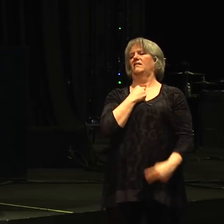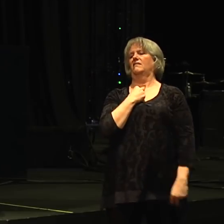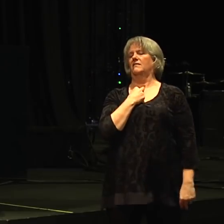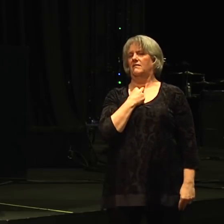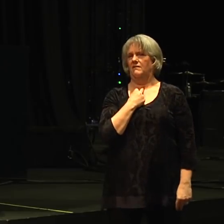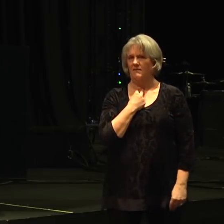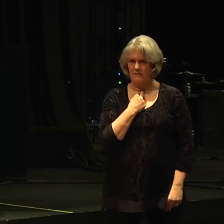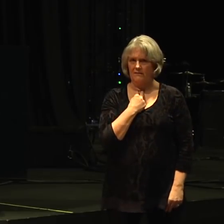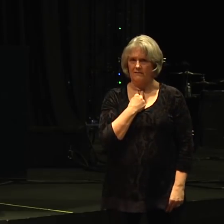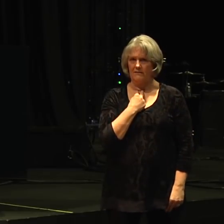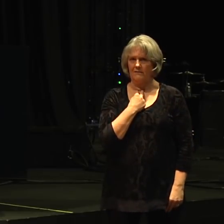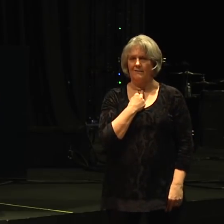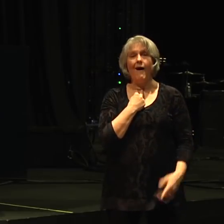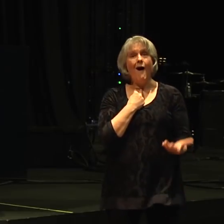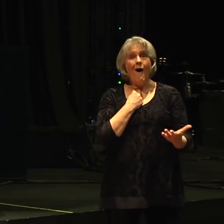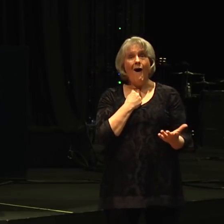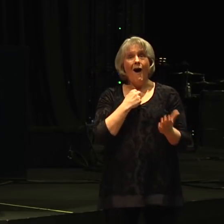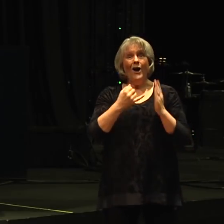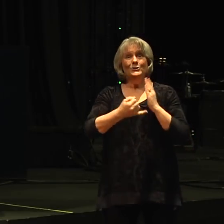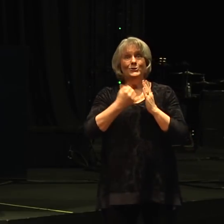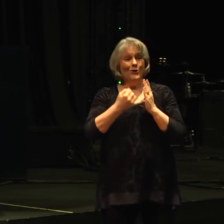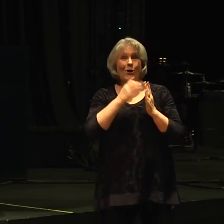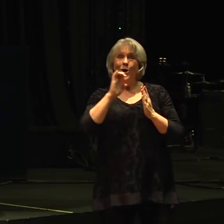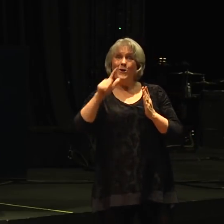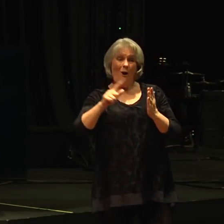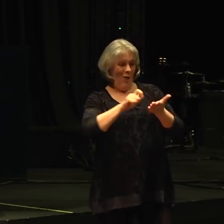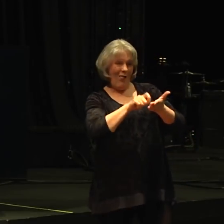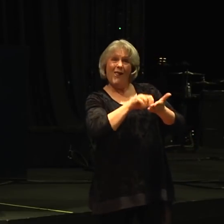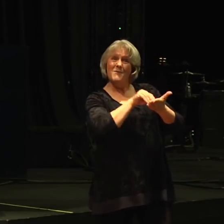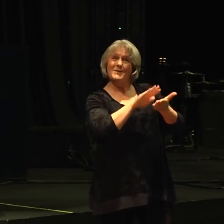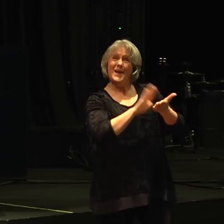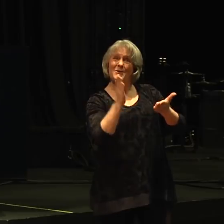Day? Try keeping a daily journal.